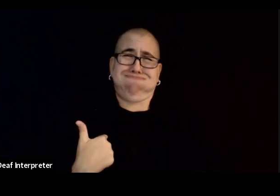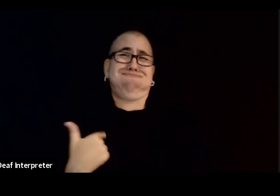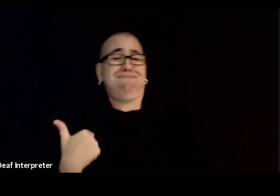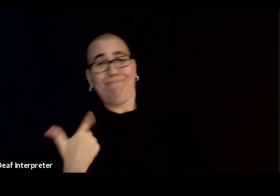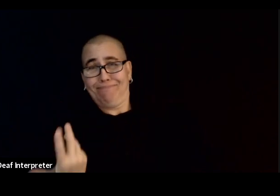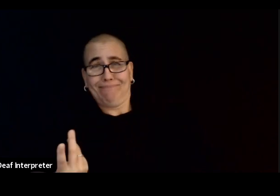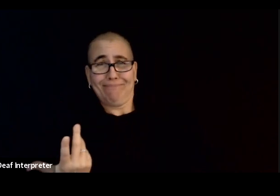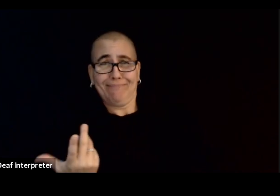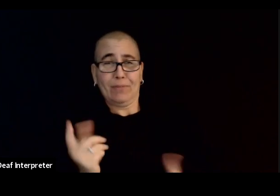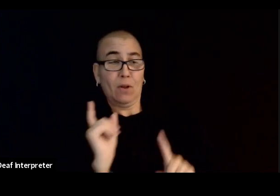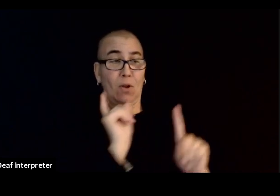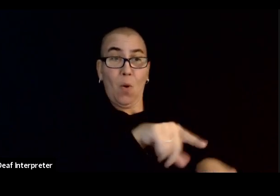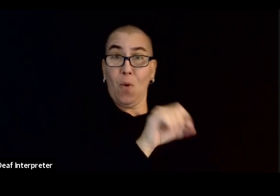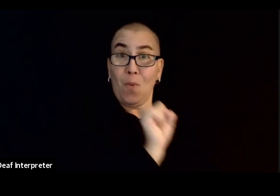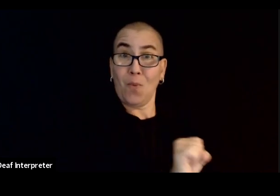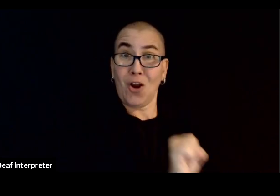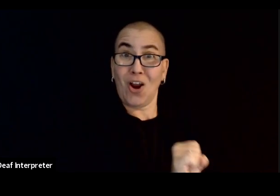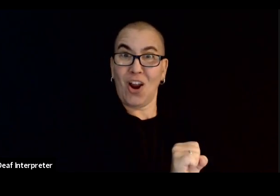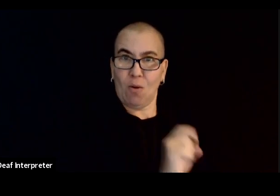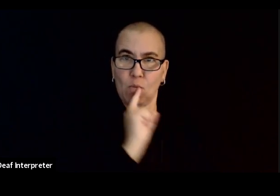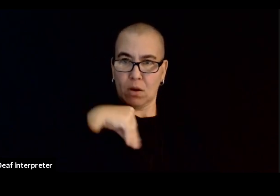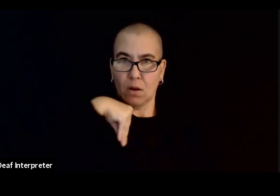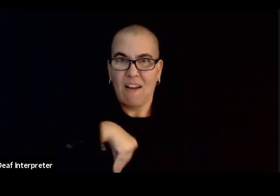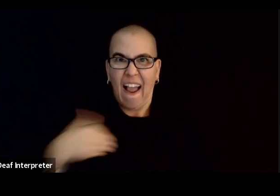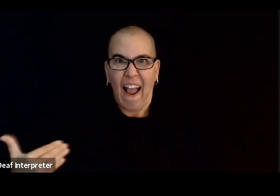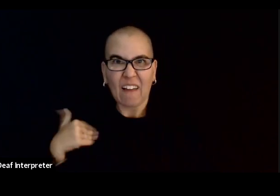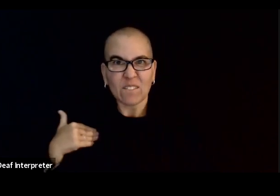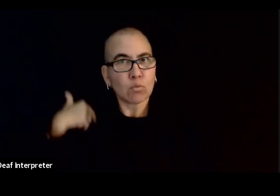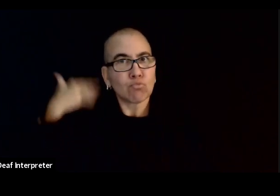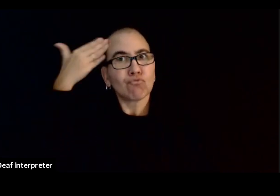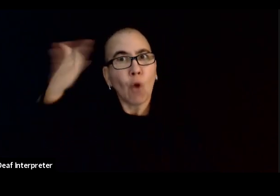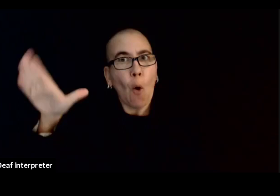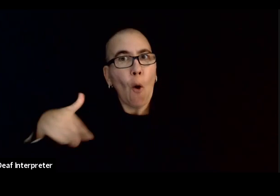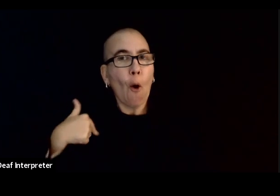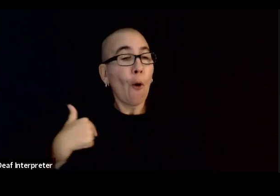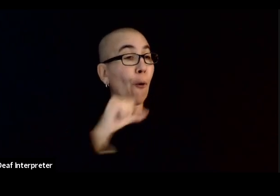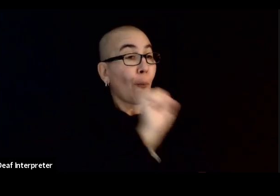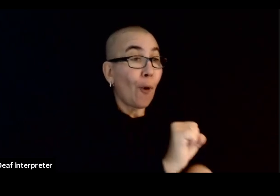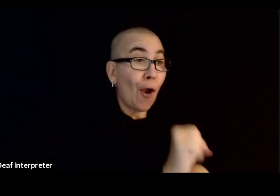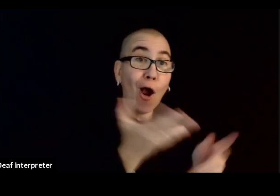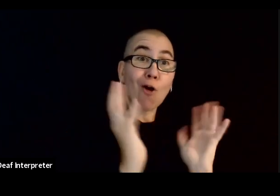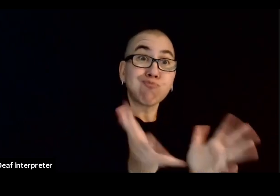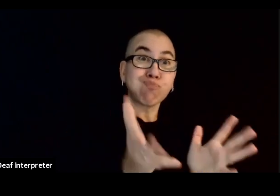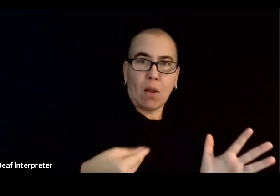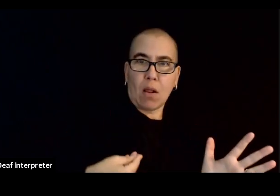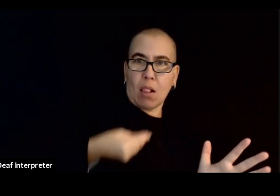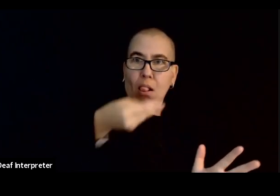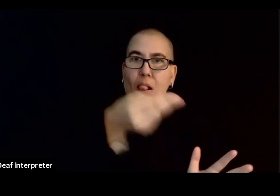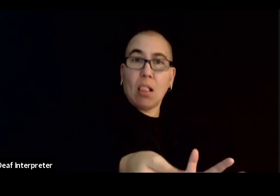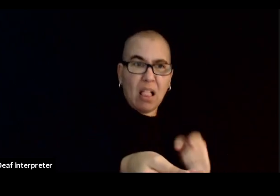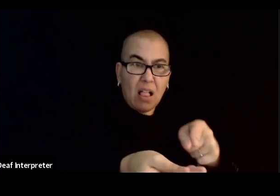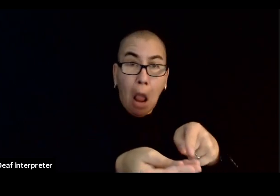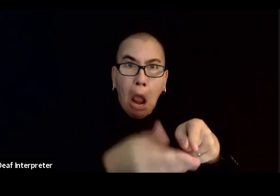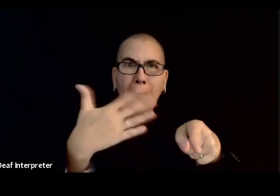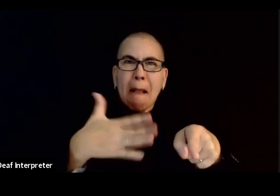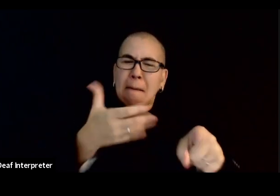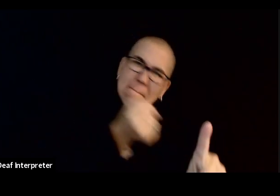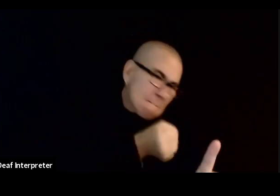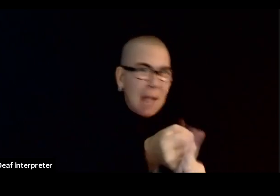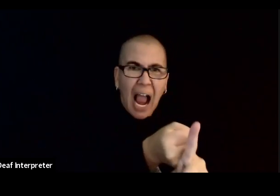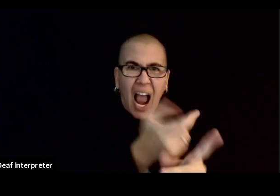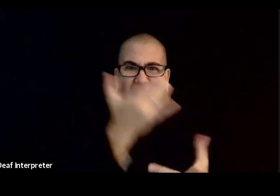colleague who could get very sick. This lines up with the fact that we are seeing more and more social